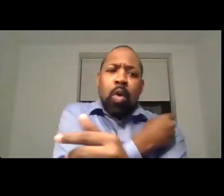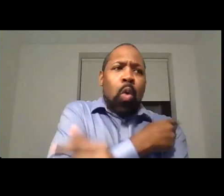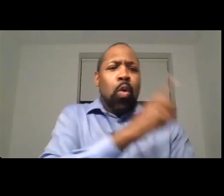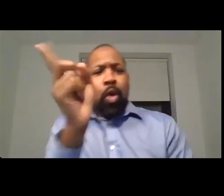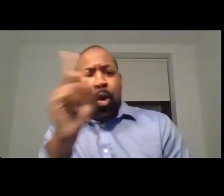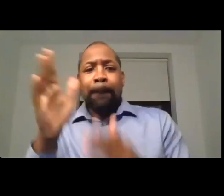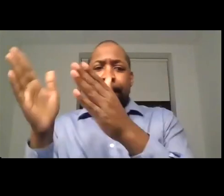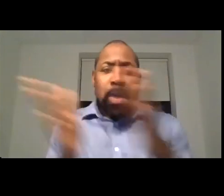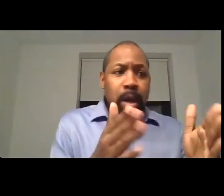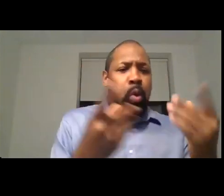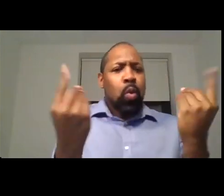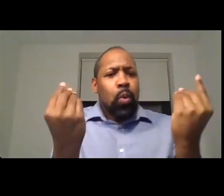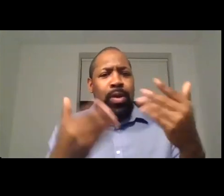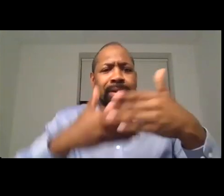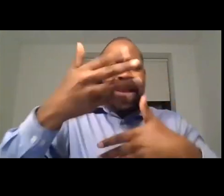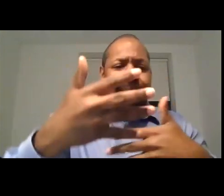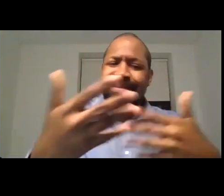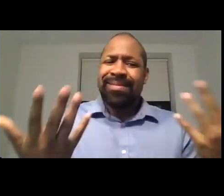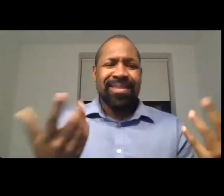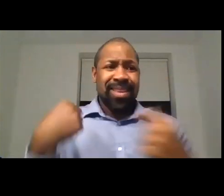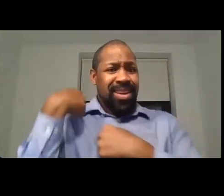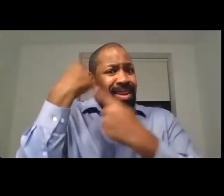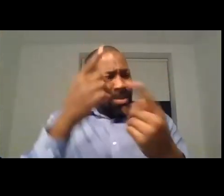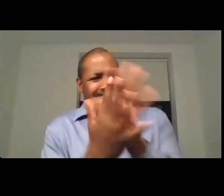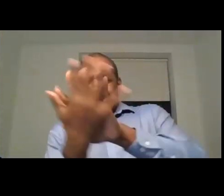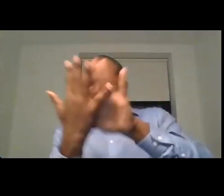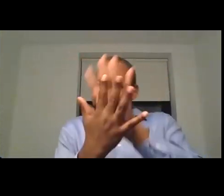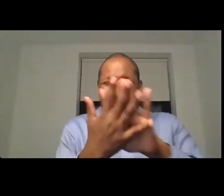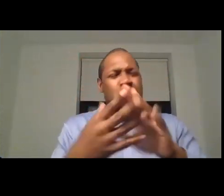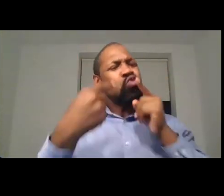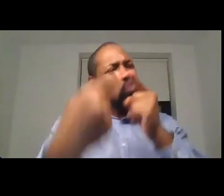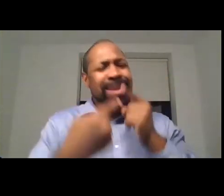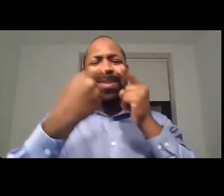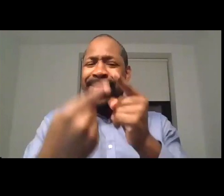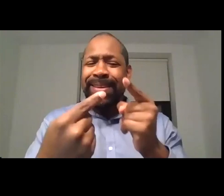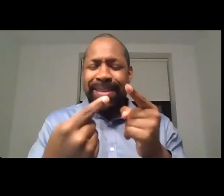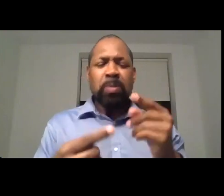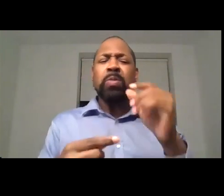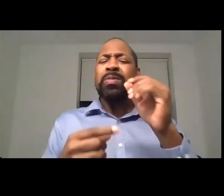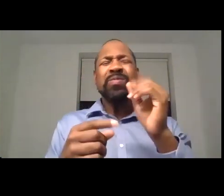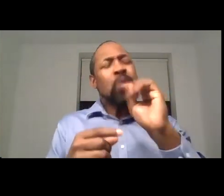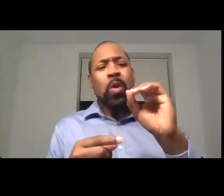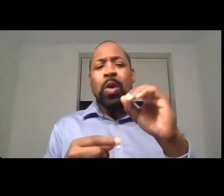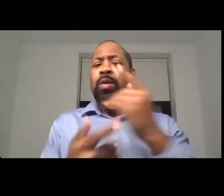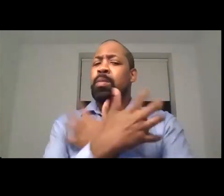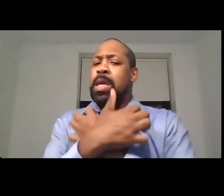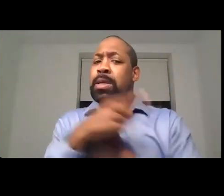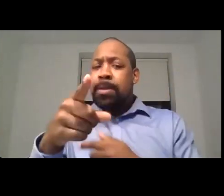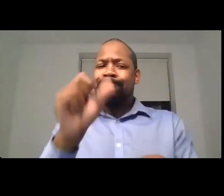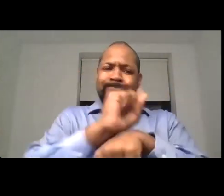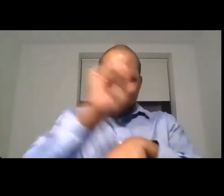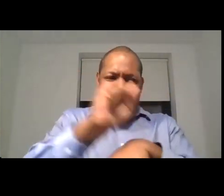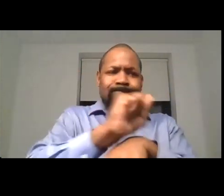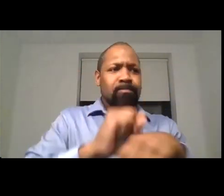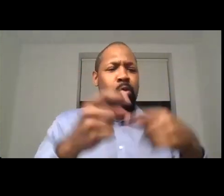and provide equity in how vaccines are distributed. But so far, it's been a struggle to advocate